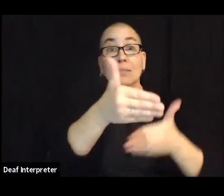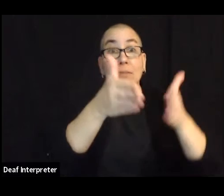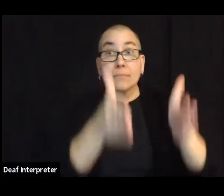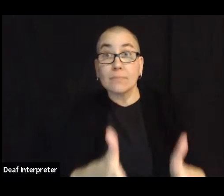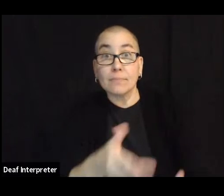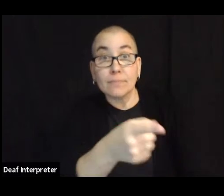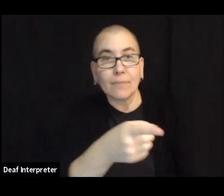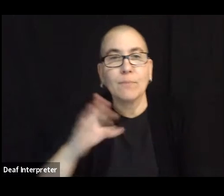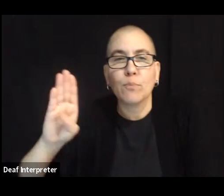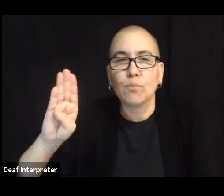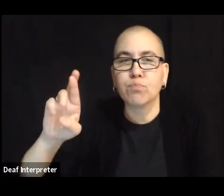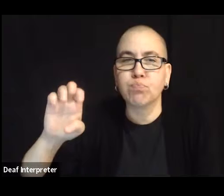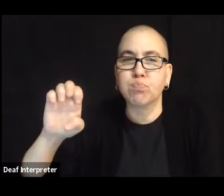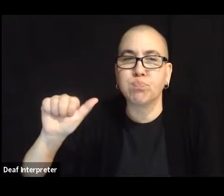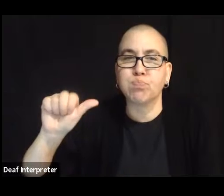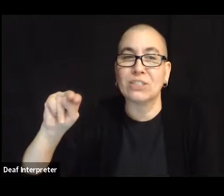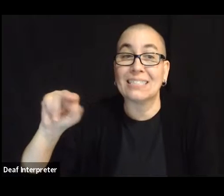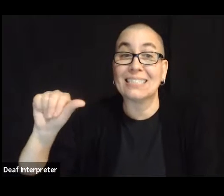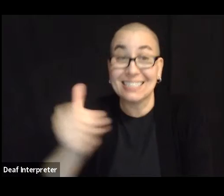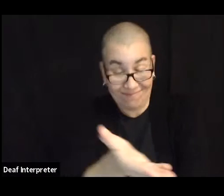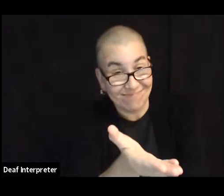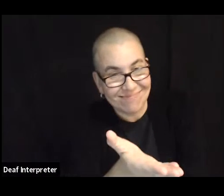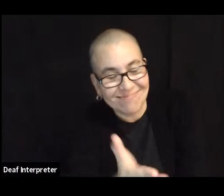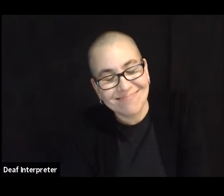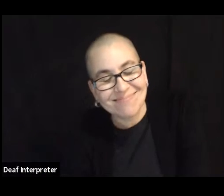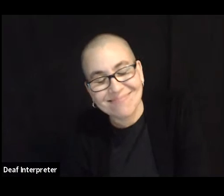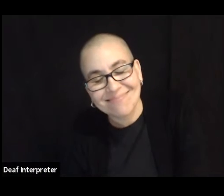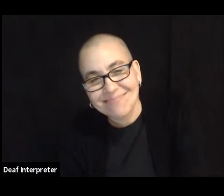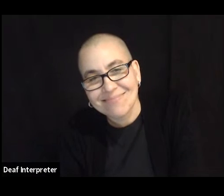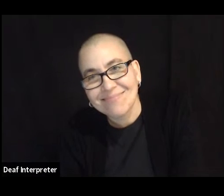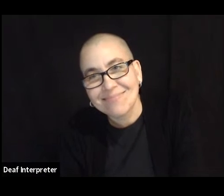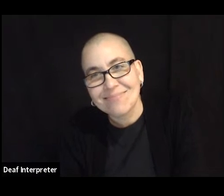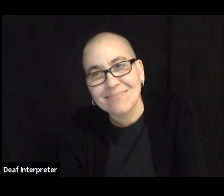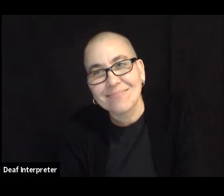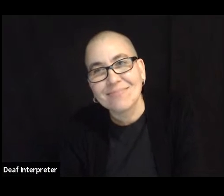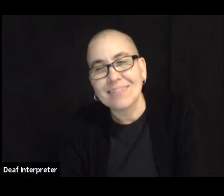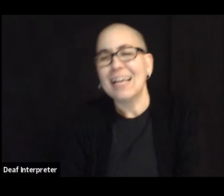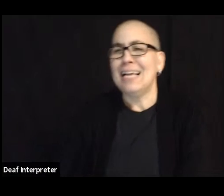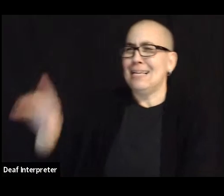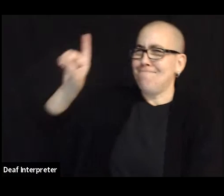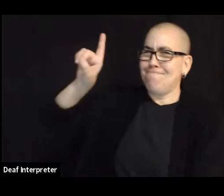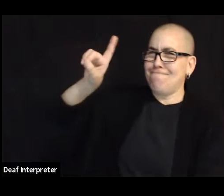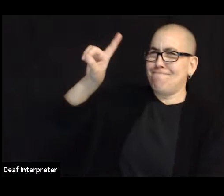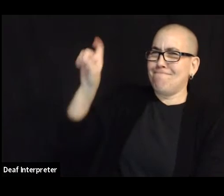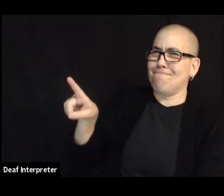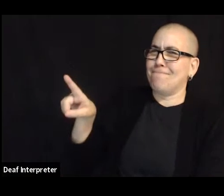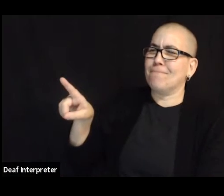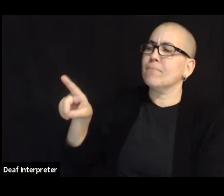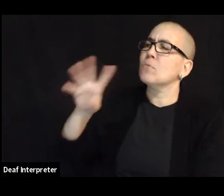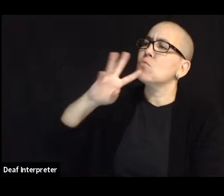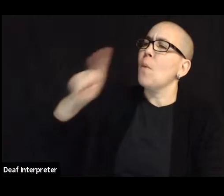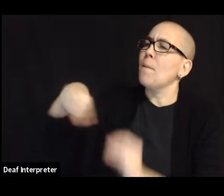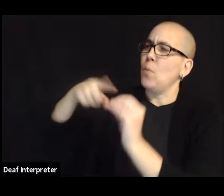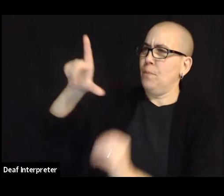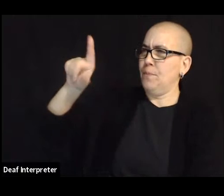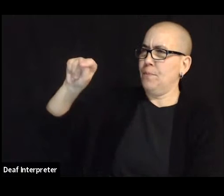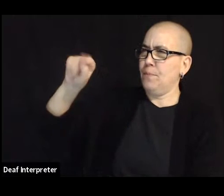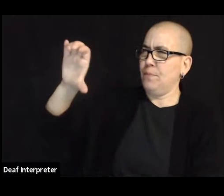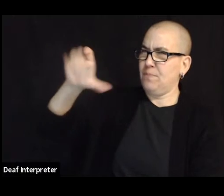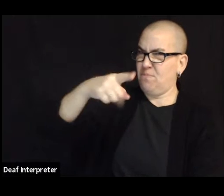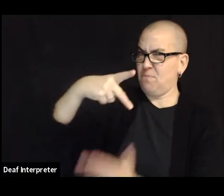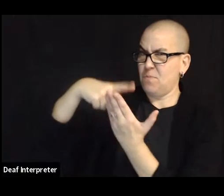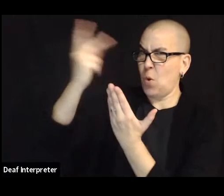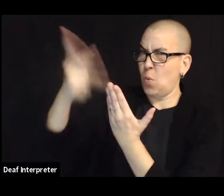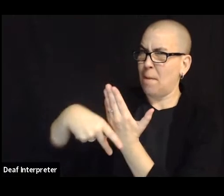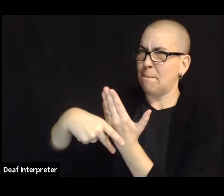thanks for doing the call. Just a question on the long-term care program. So is the state planning to or already